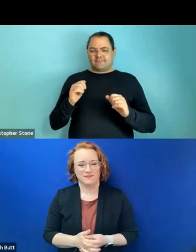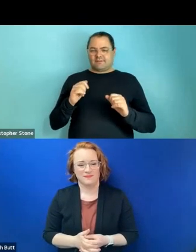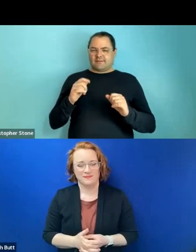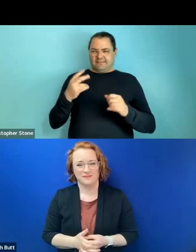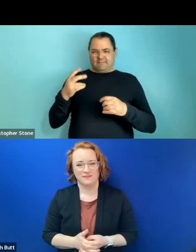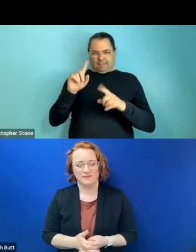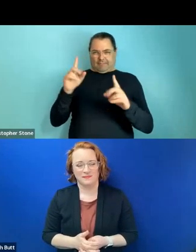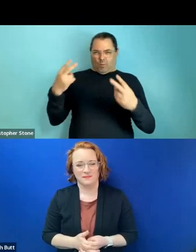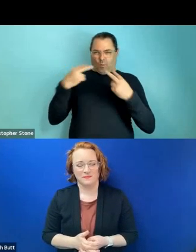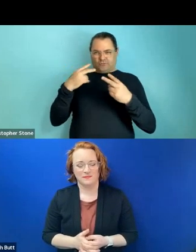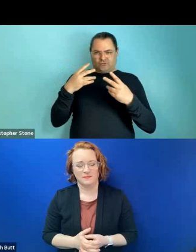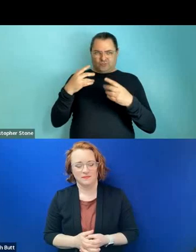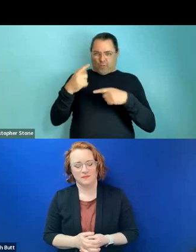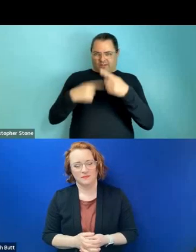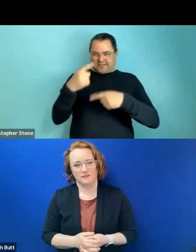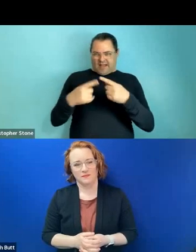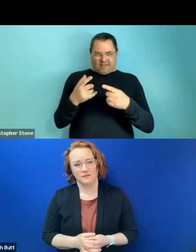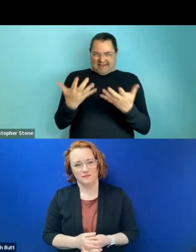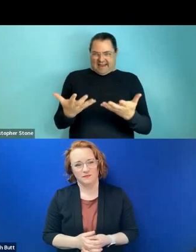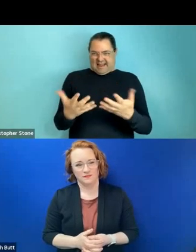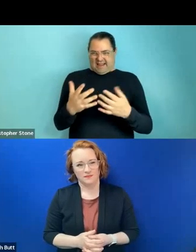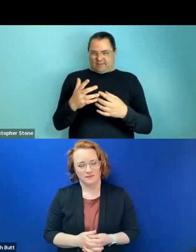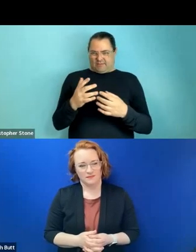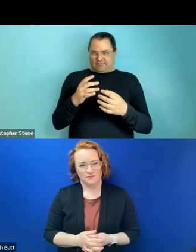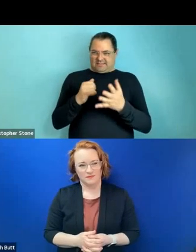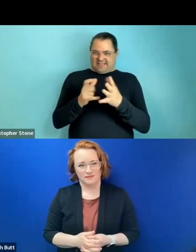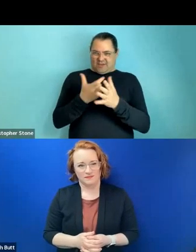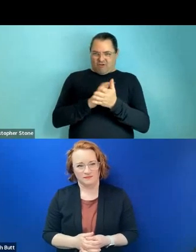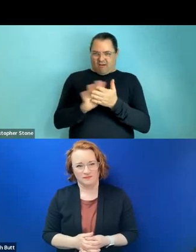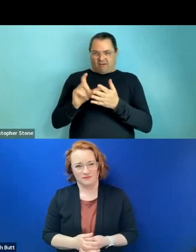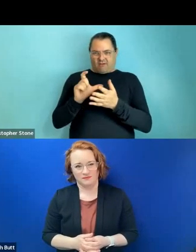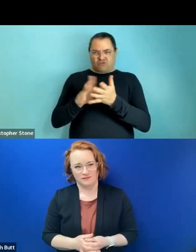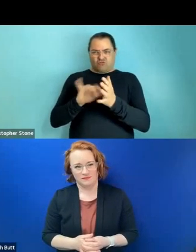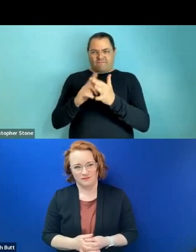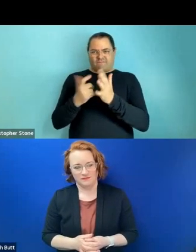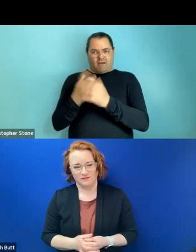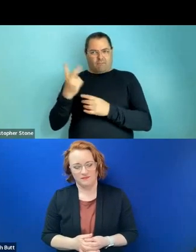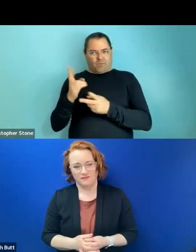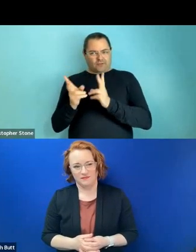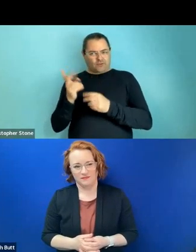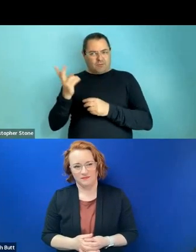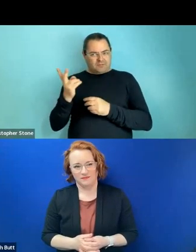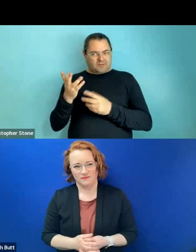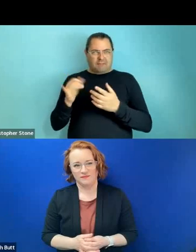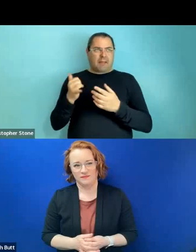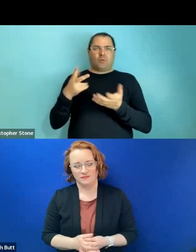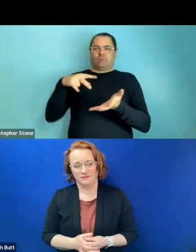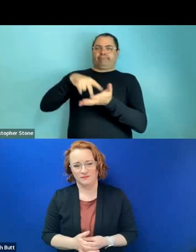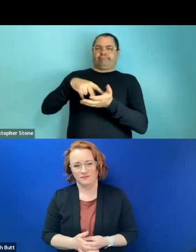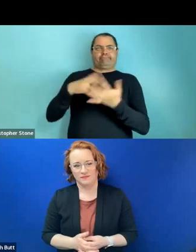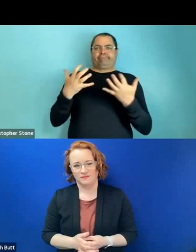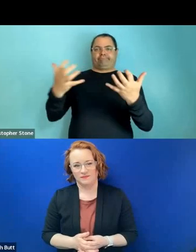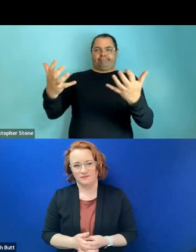display, just as Sarah and Christopher are at the moment. And I'm thinking, if you were interpreting for someone at perhaps a live